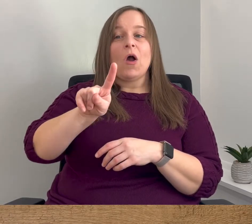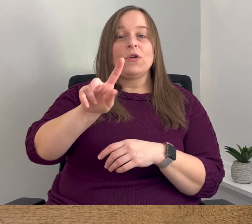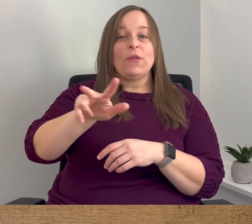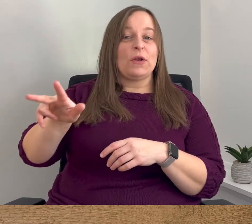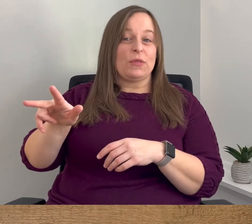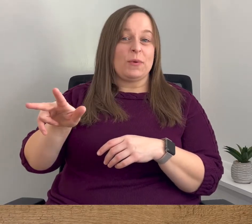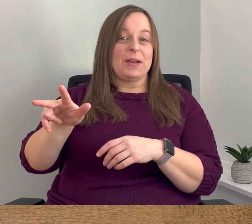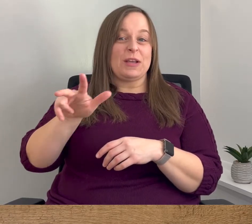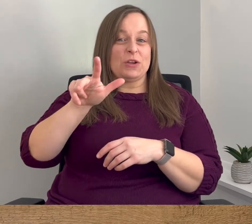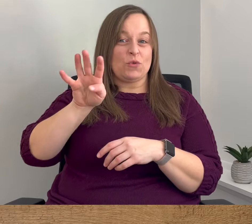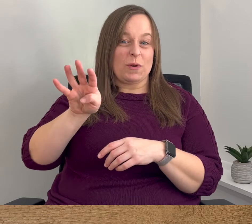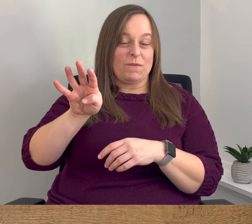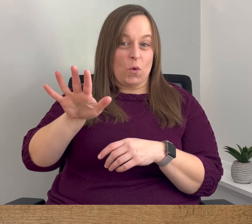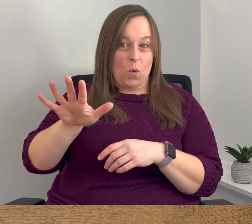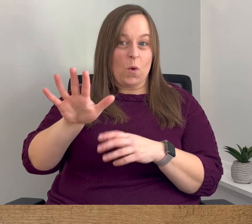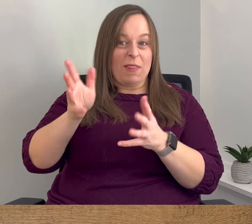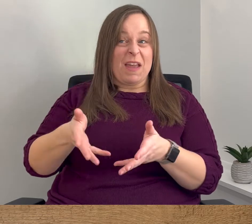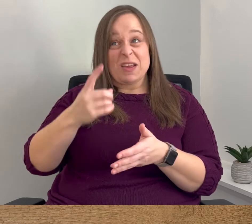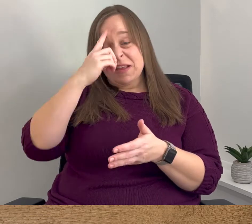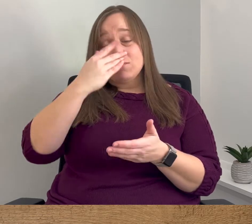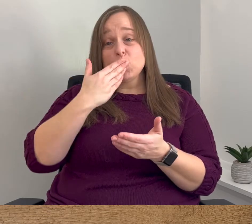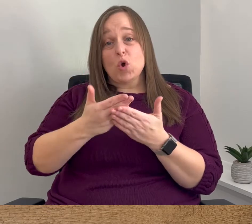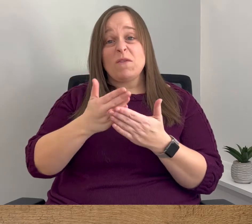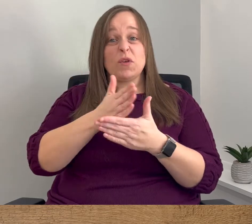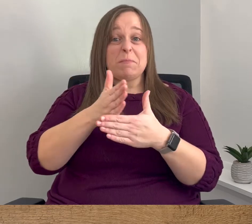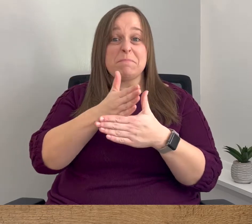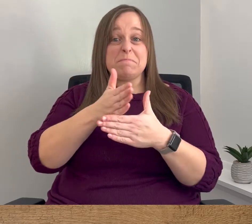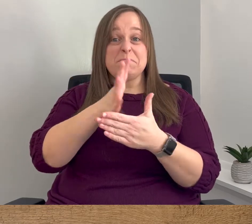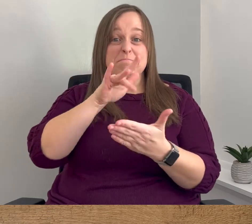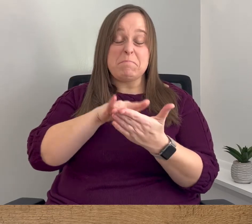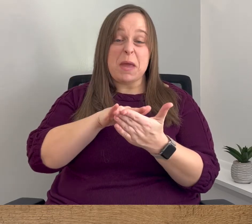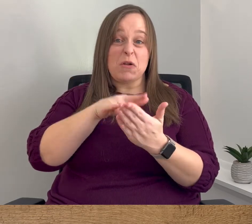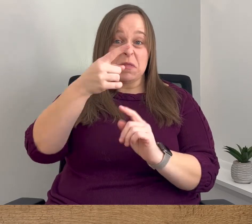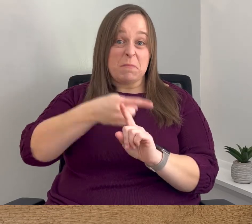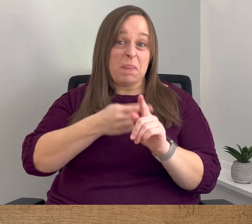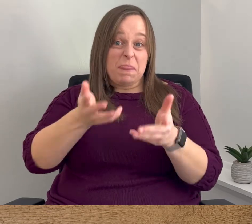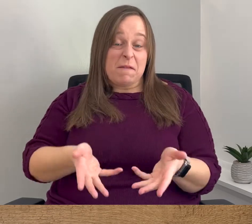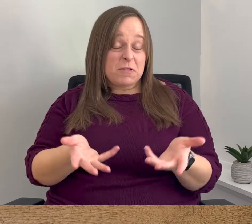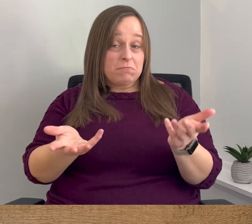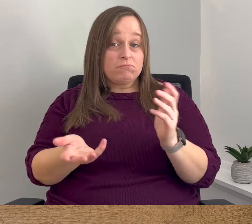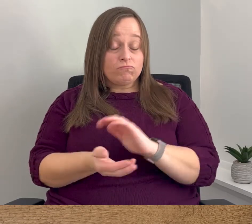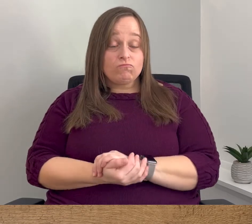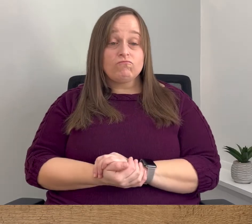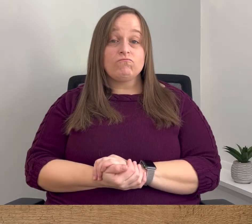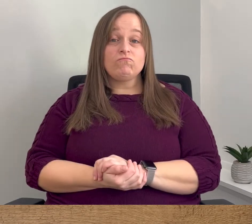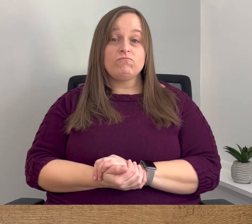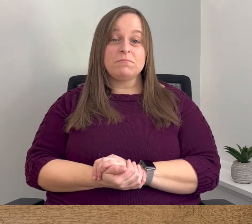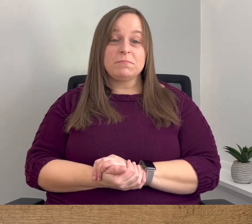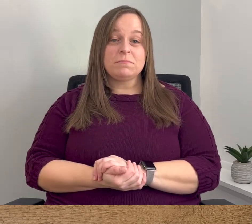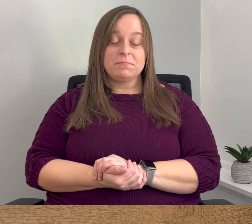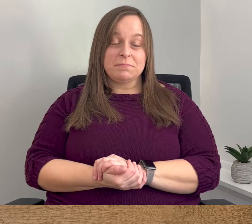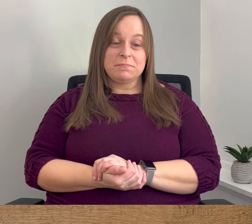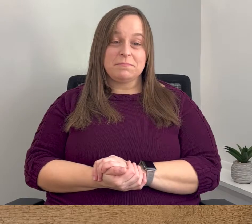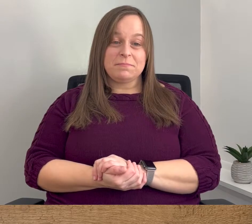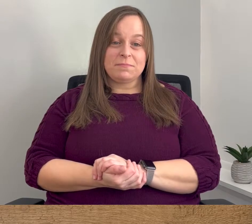$116.76. We have $133.24. And I think that's pretty good for being halfway through the month.